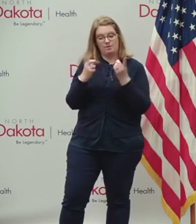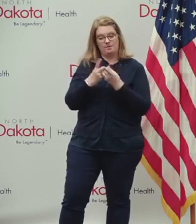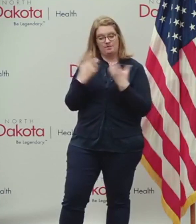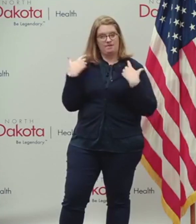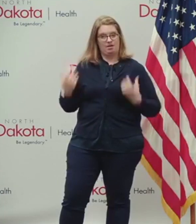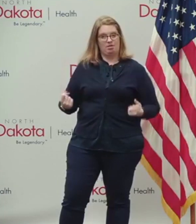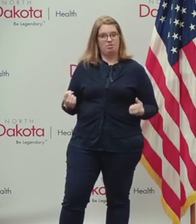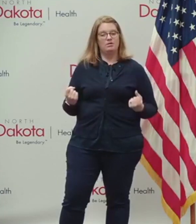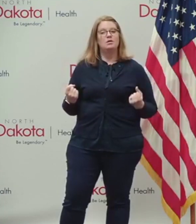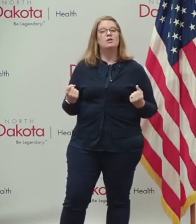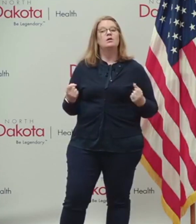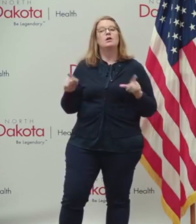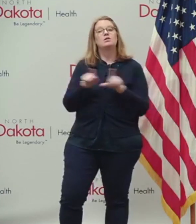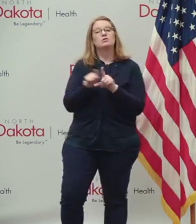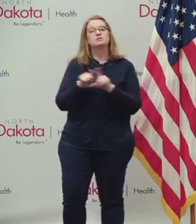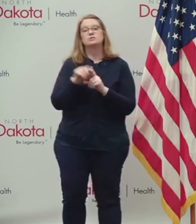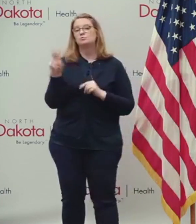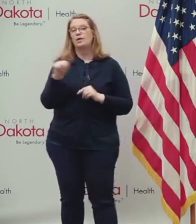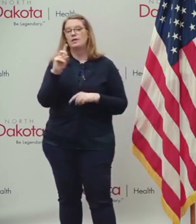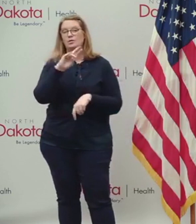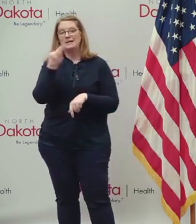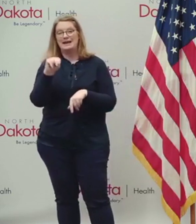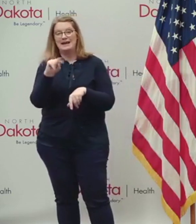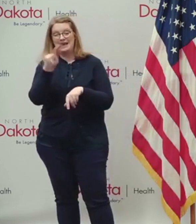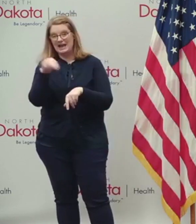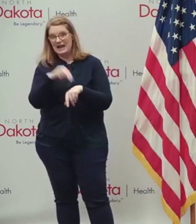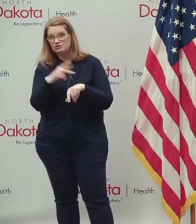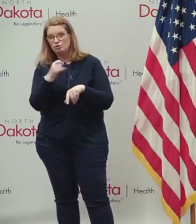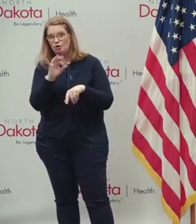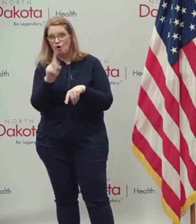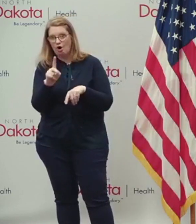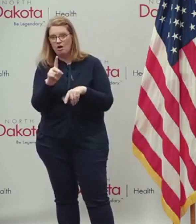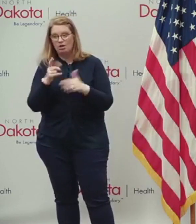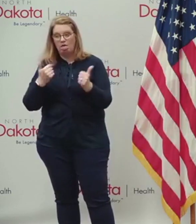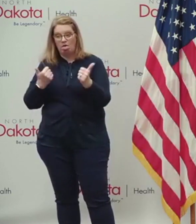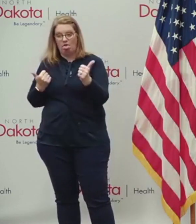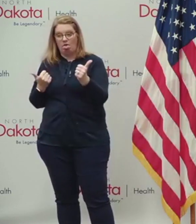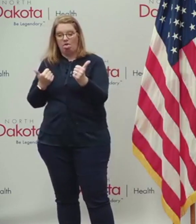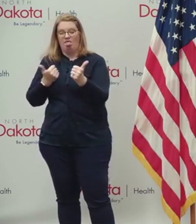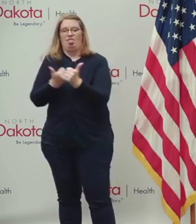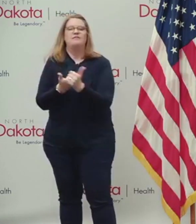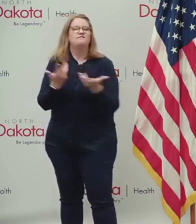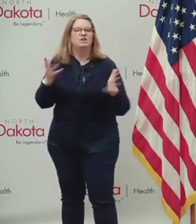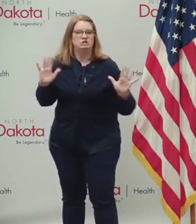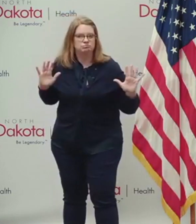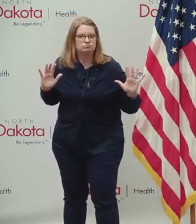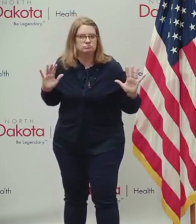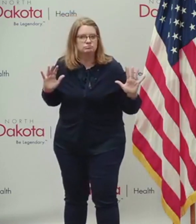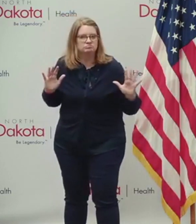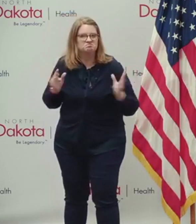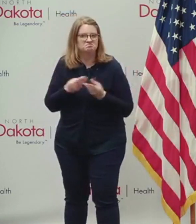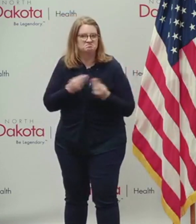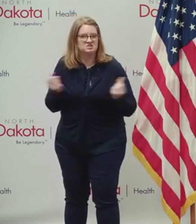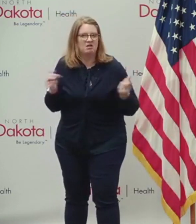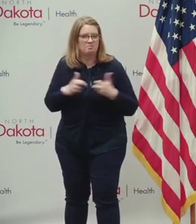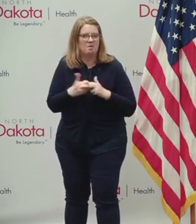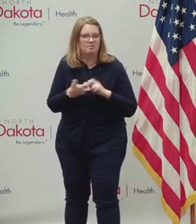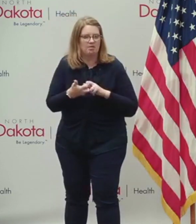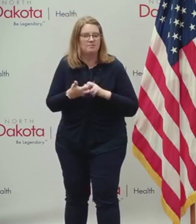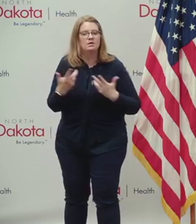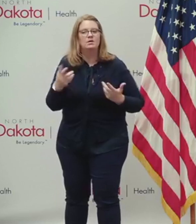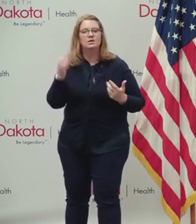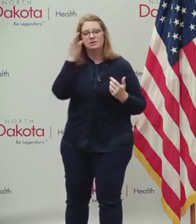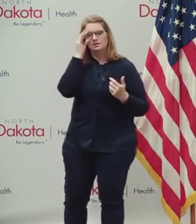Health, along with the North Dakota National Guard, has successfully resolved the backlog of notifications. We had got